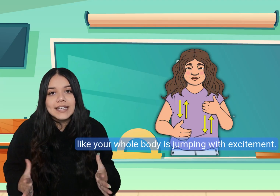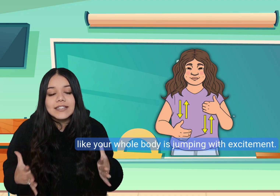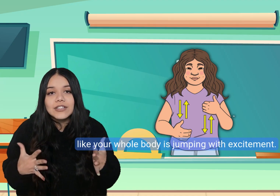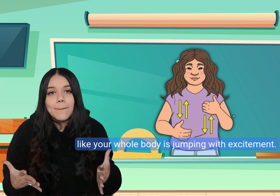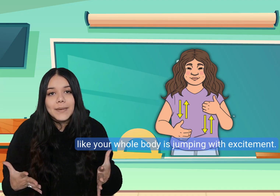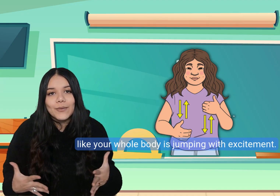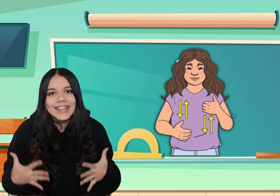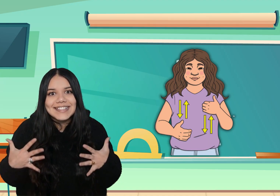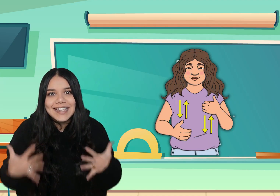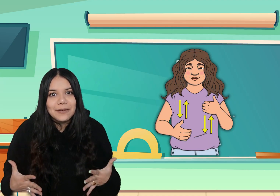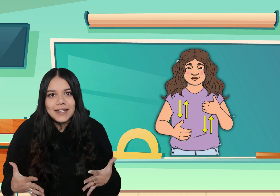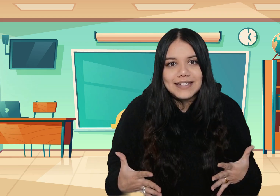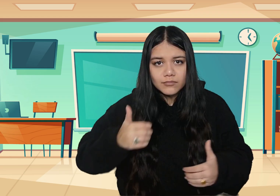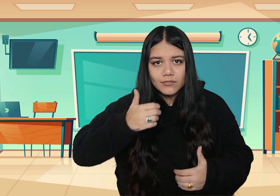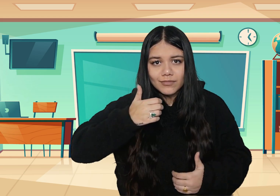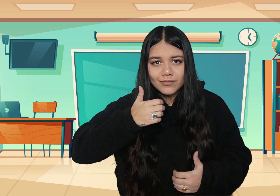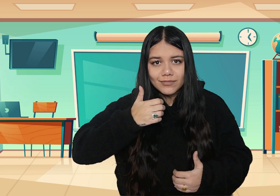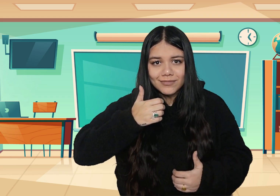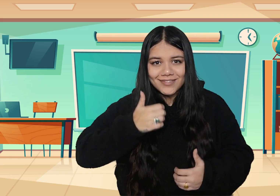is jumping with excitement.